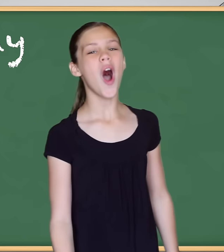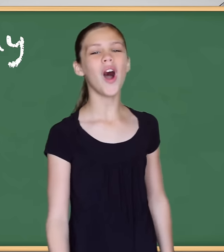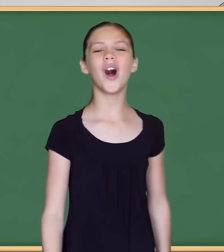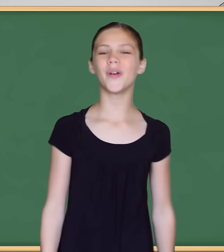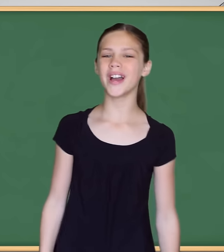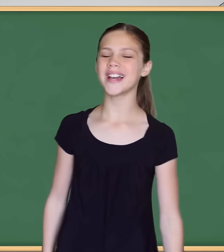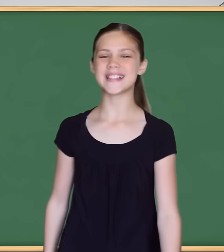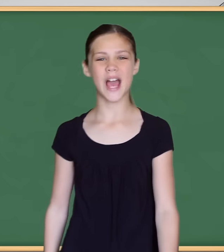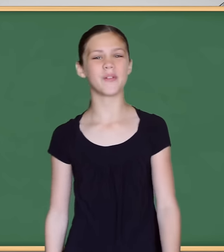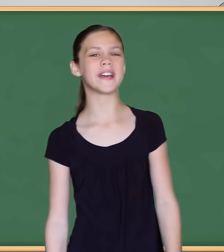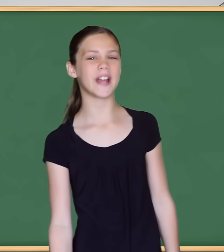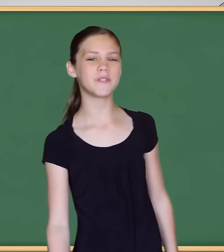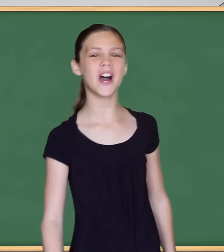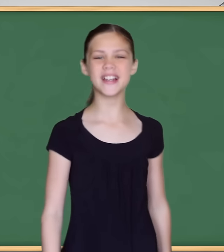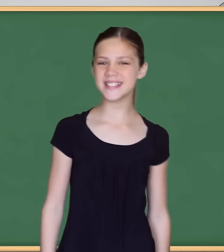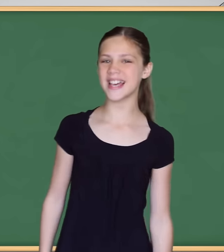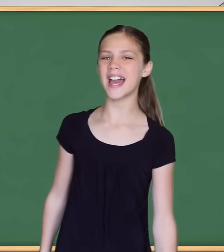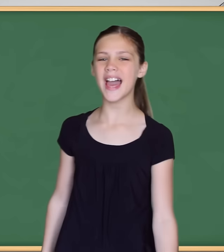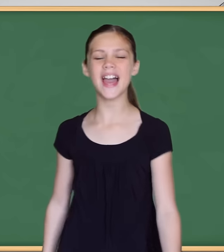always having a fun day.